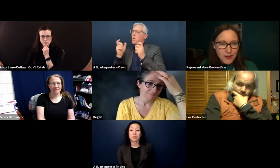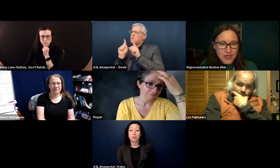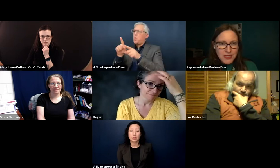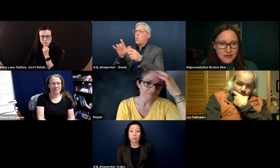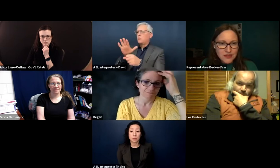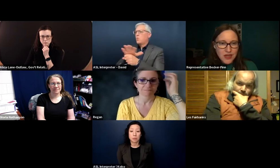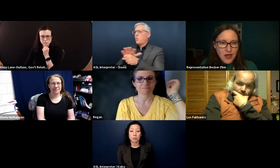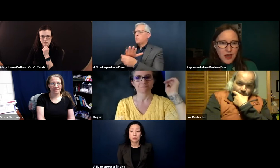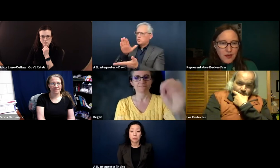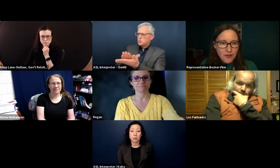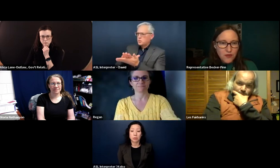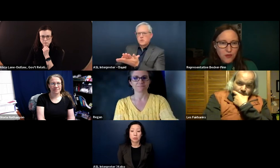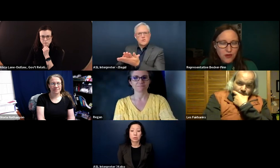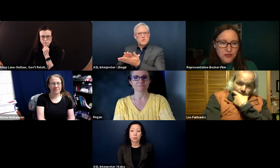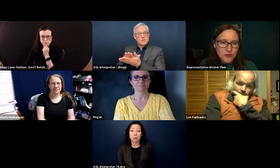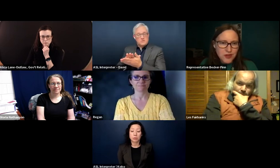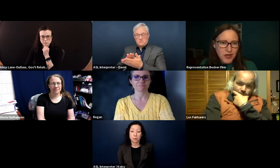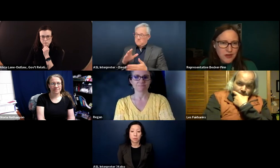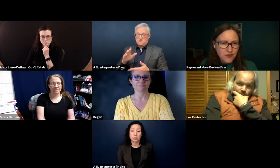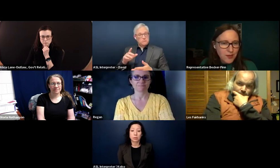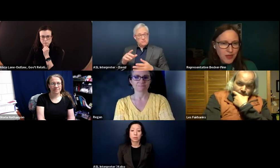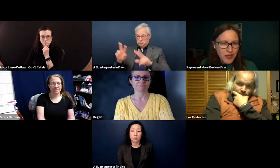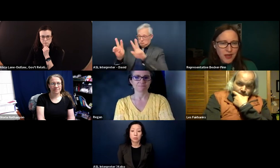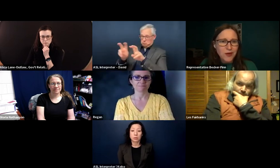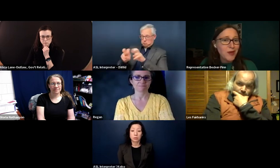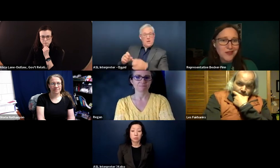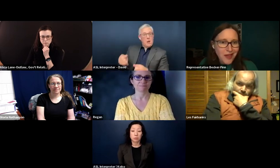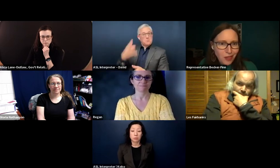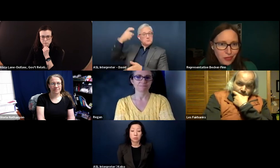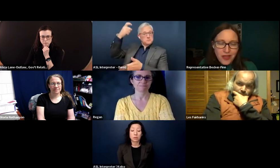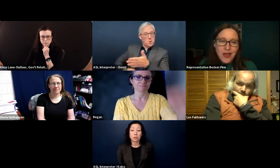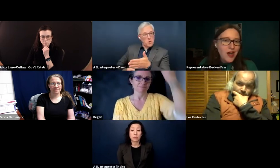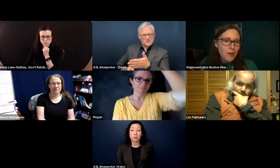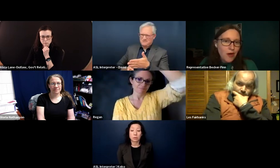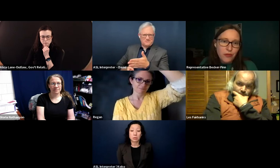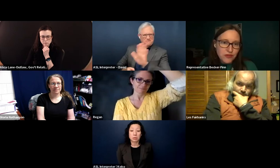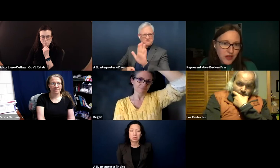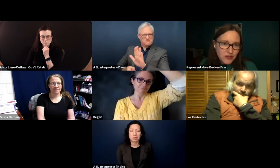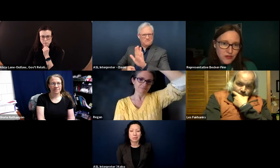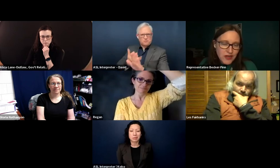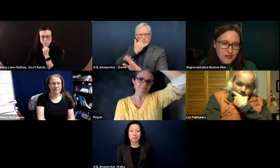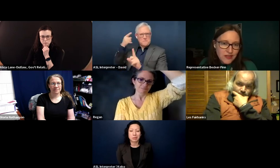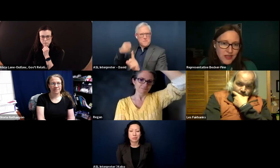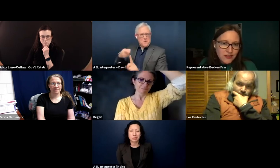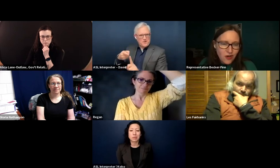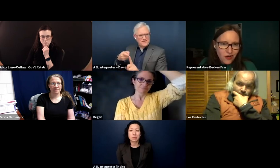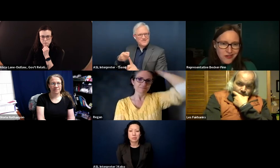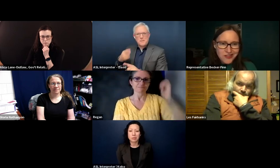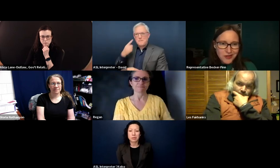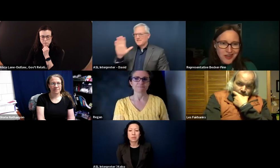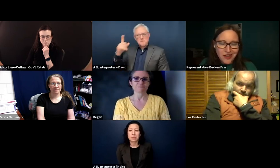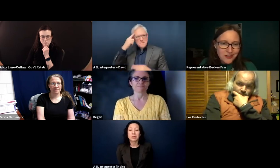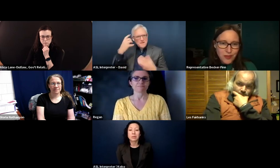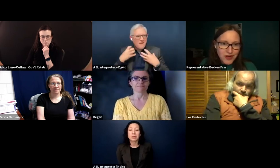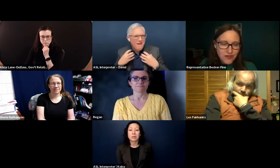on what that means for a student and a family and their mental health, all those kinds of things. I think it's hard